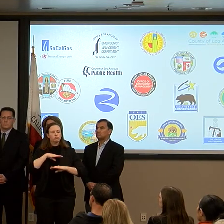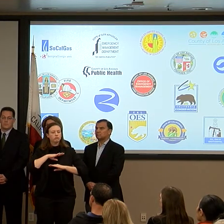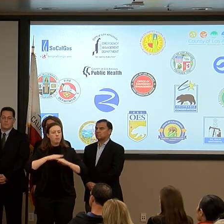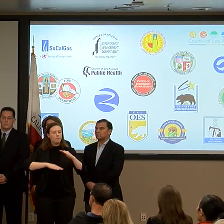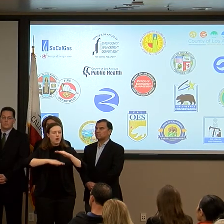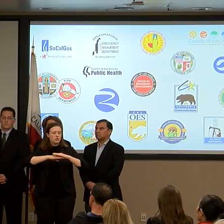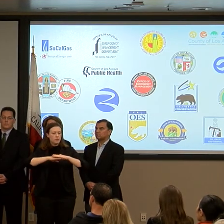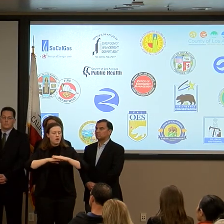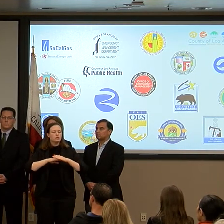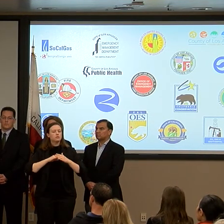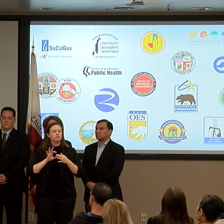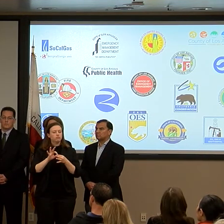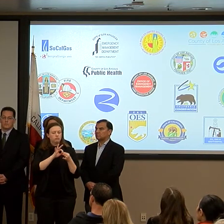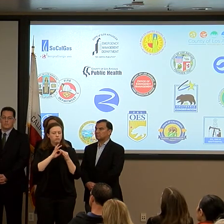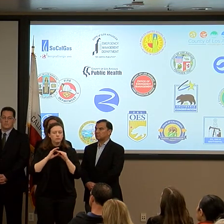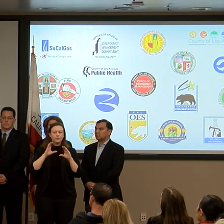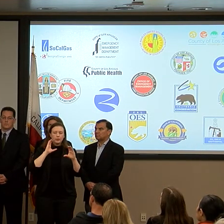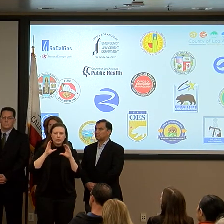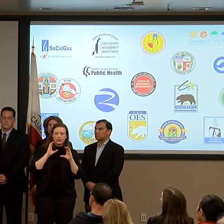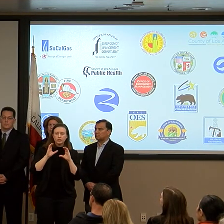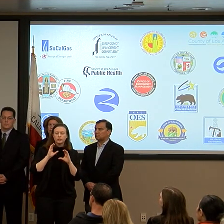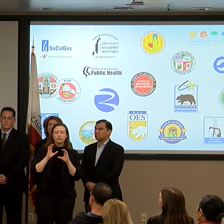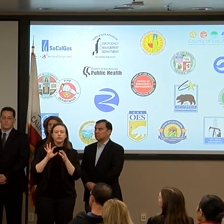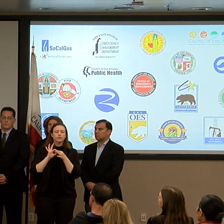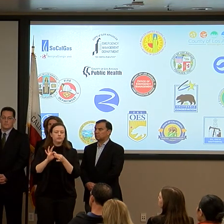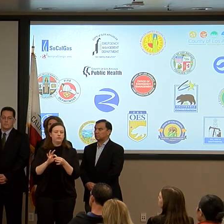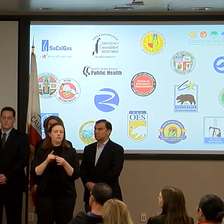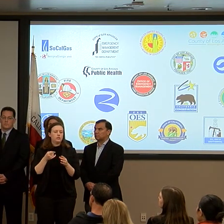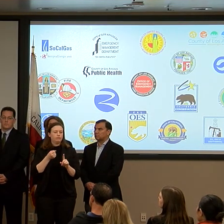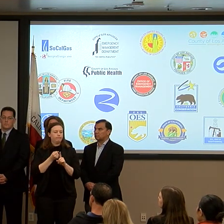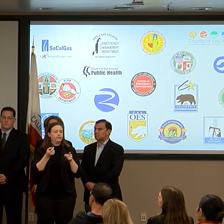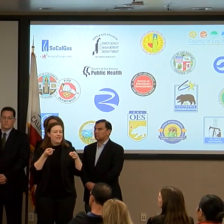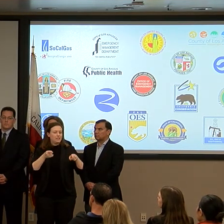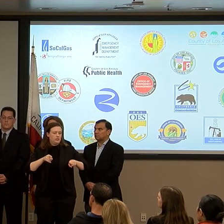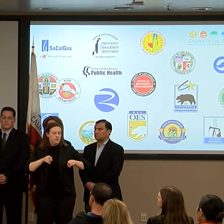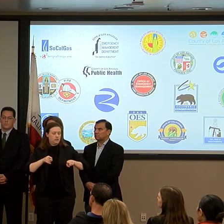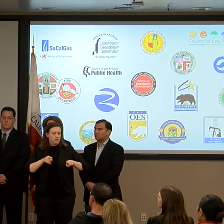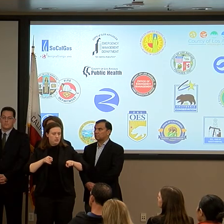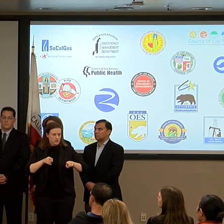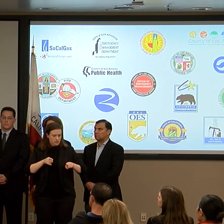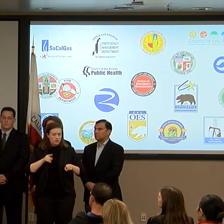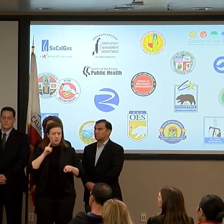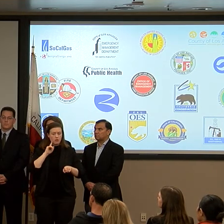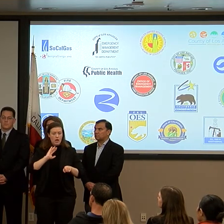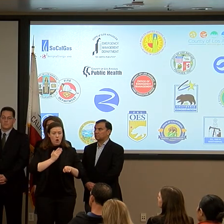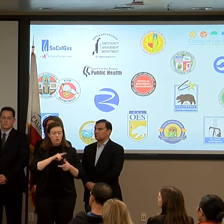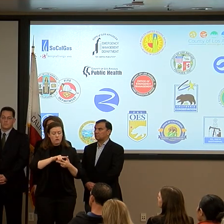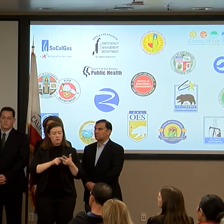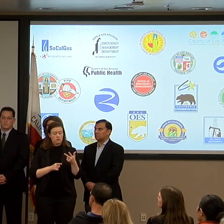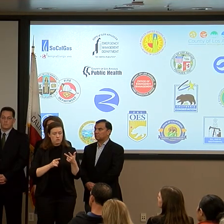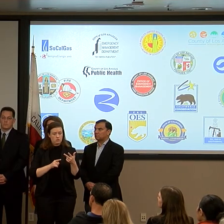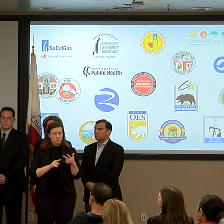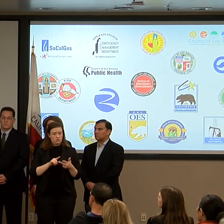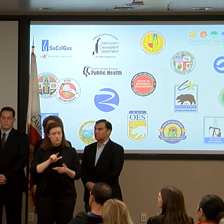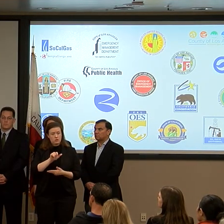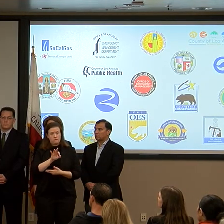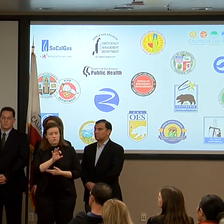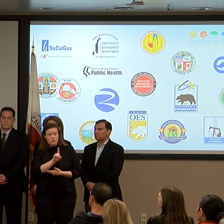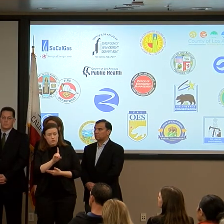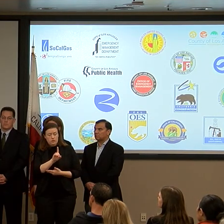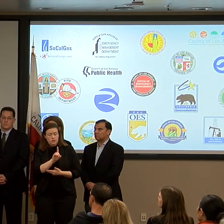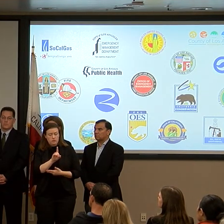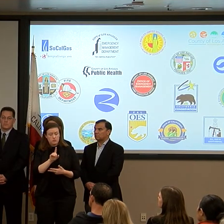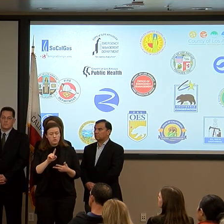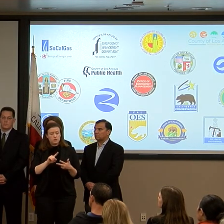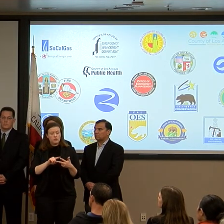coordinated, and communication in relation to this incident. And I believe that the efforts between the Los Angeles County Fire Department